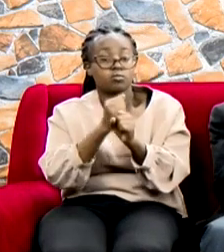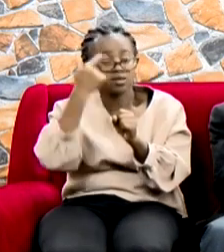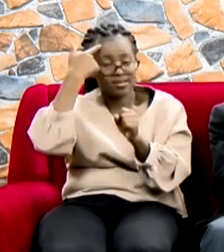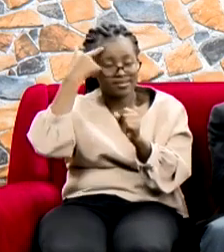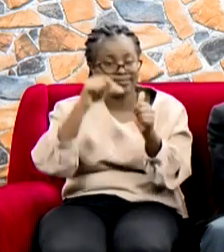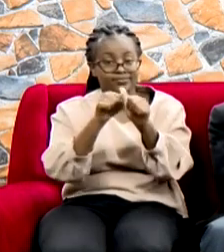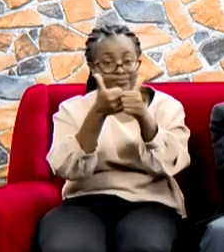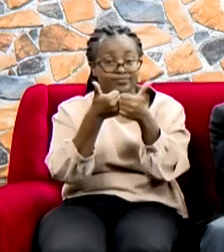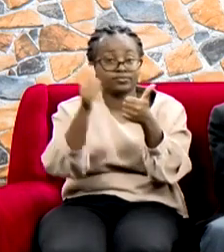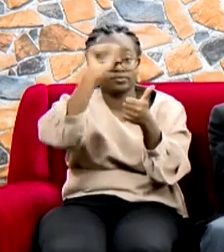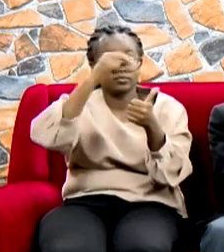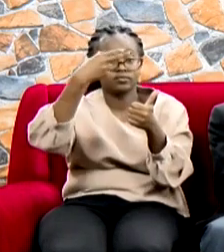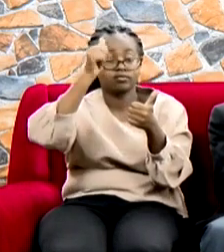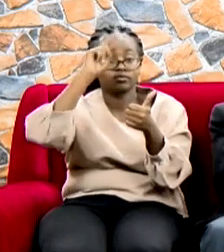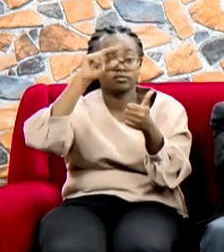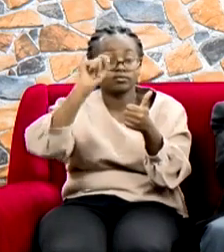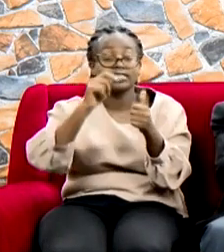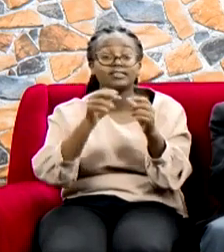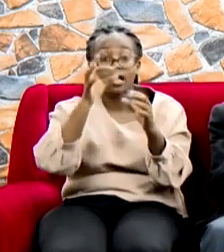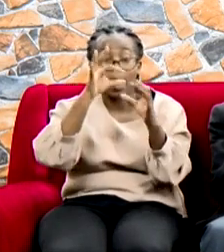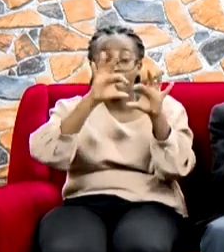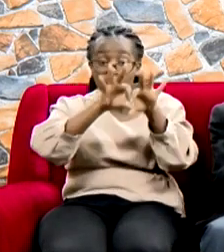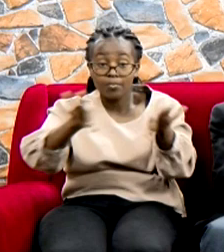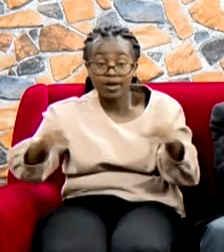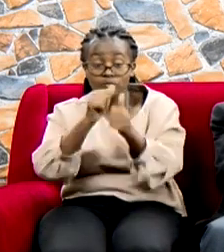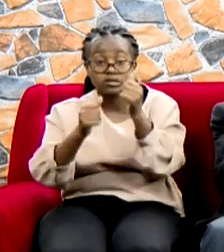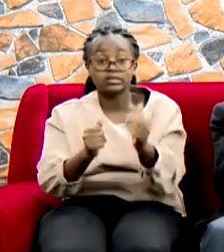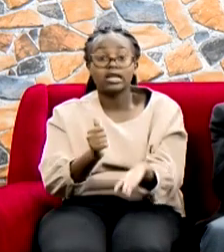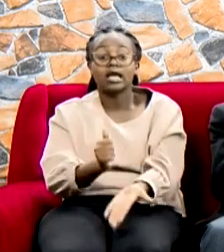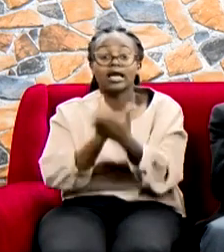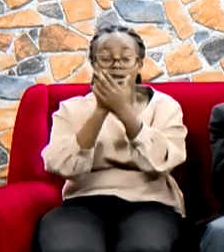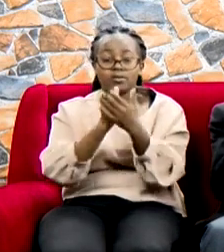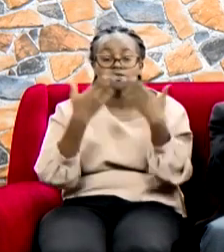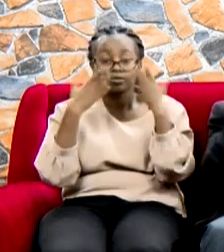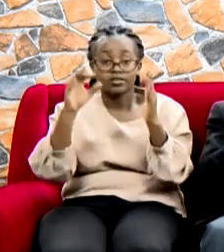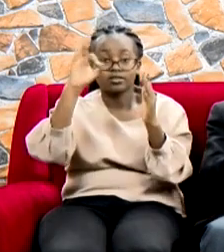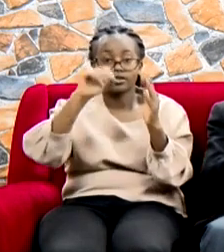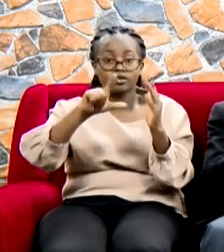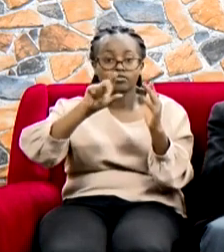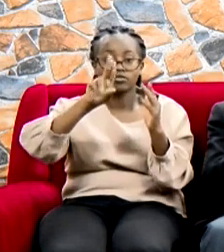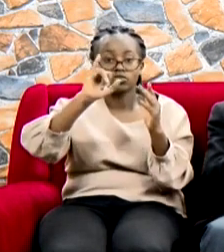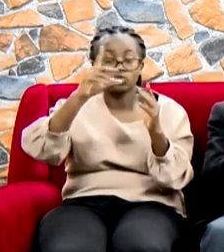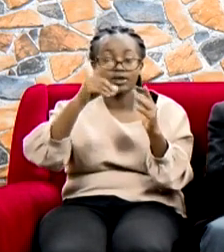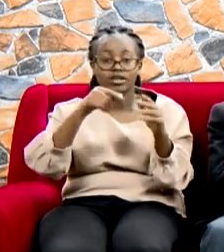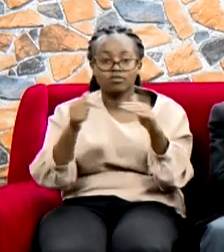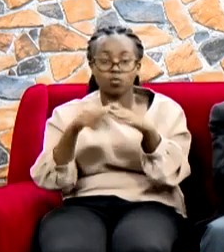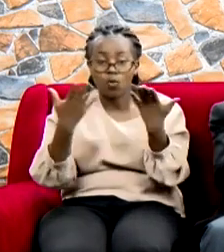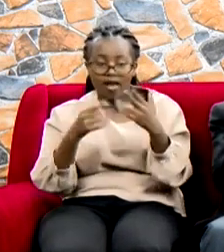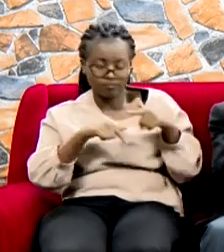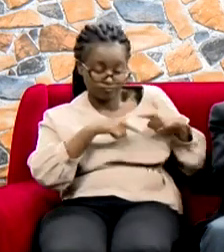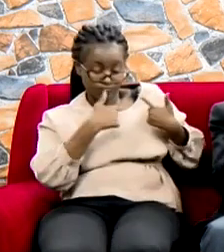head. So a shunt is a pipe that will help drain the fluid from the head towards the heart,